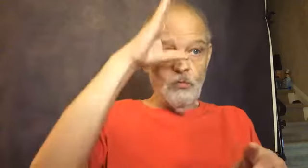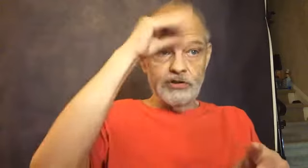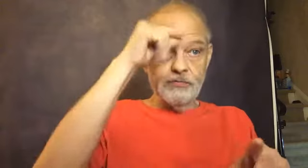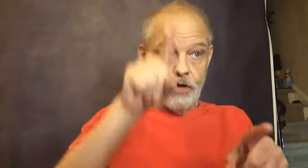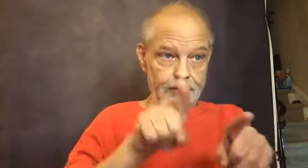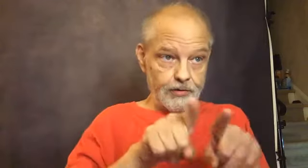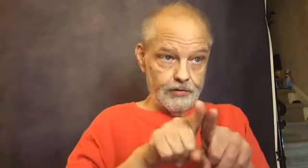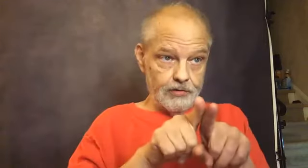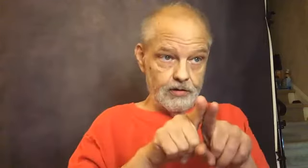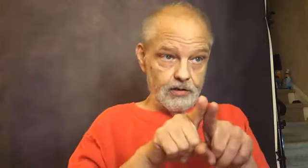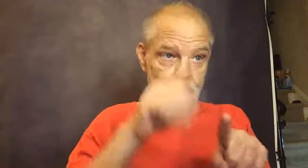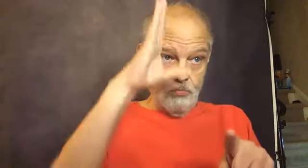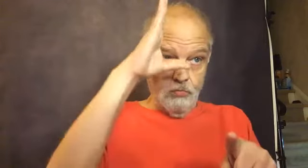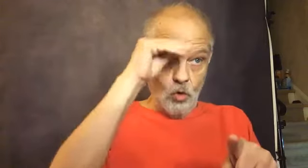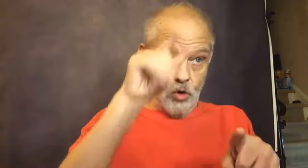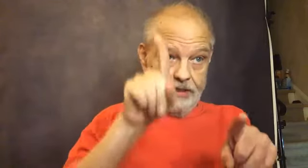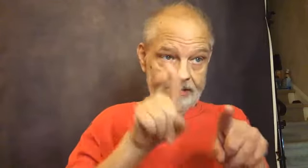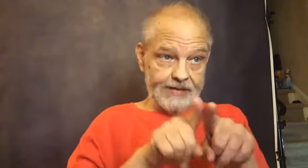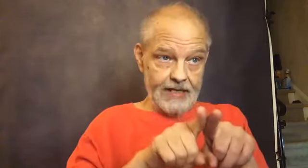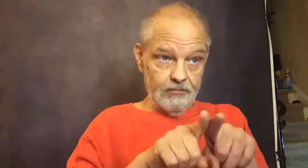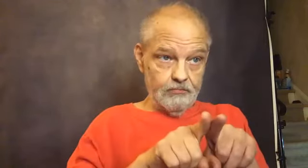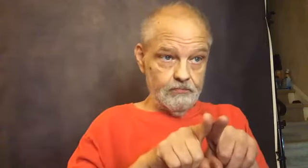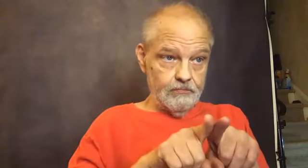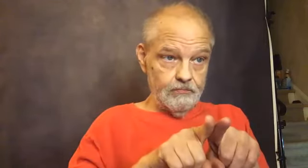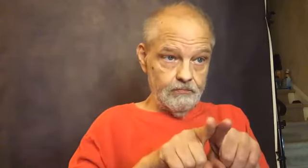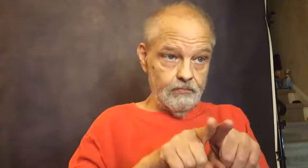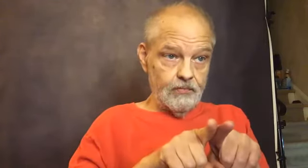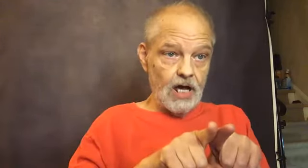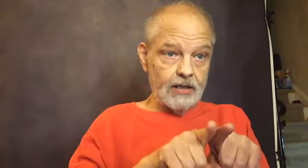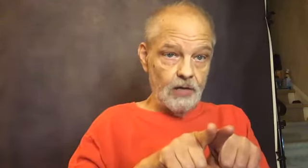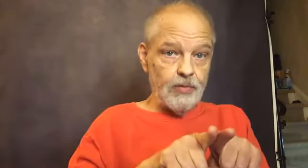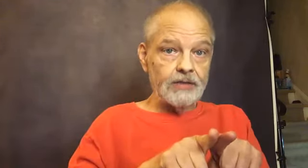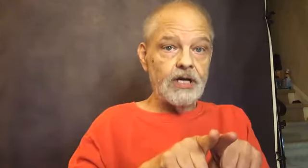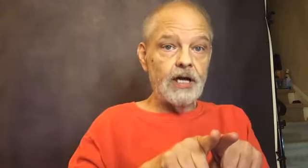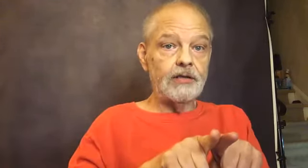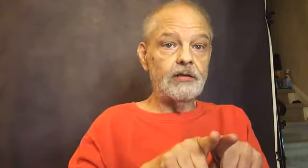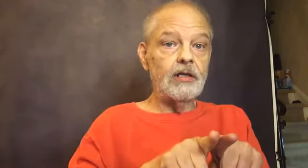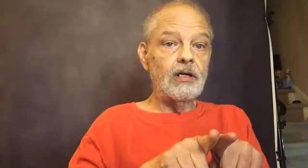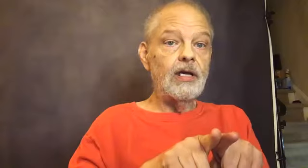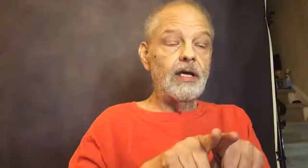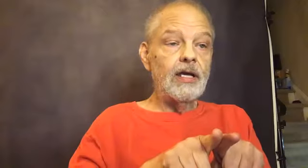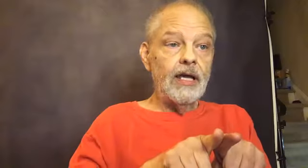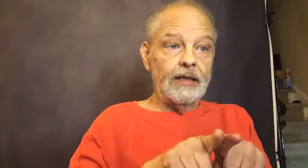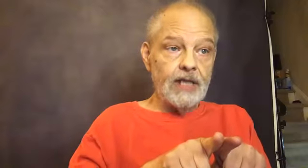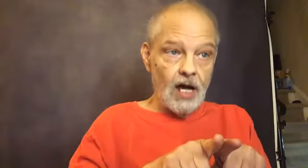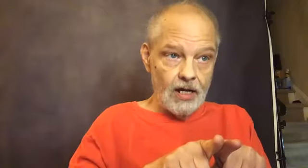was brother. Boy, same, a compound sign. In